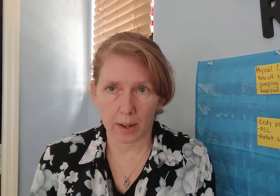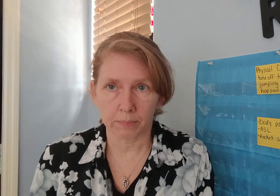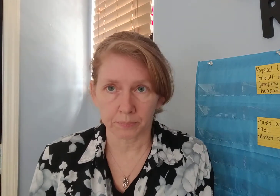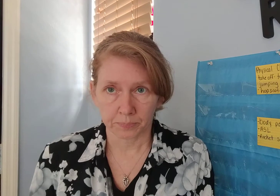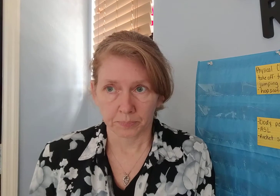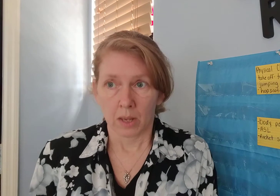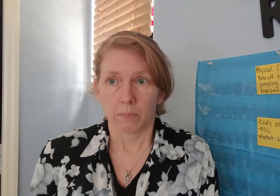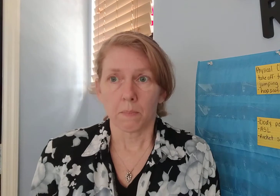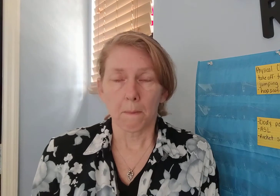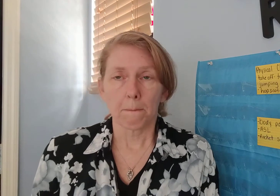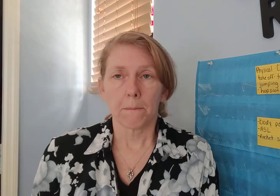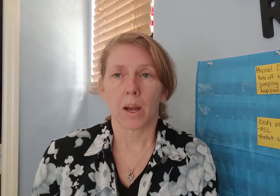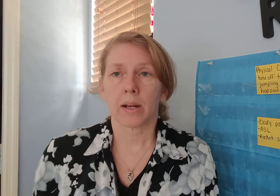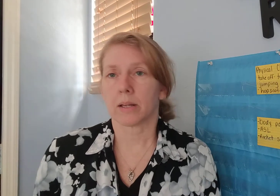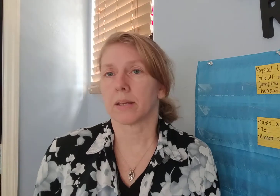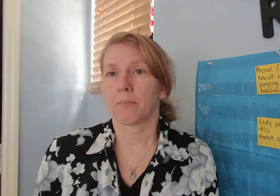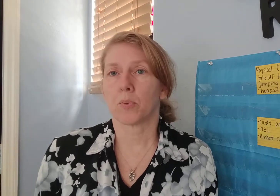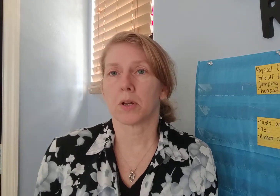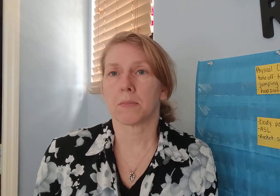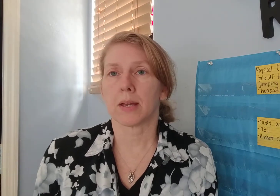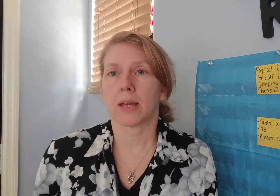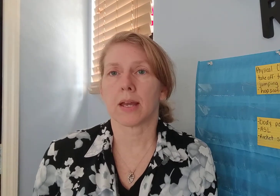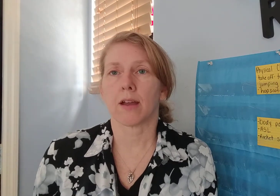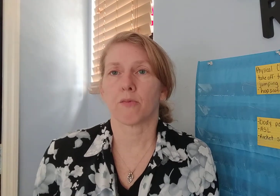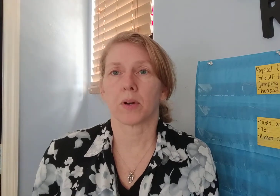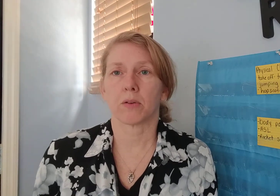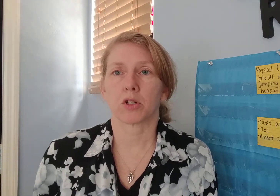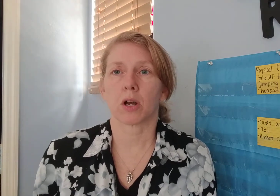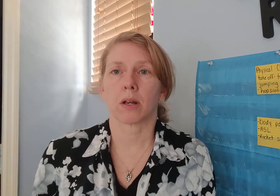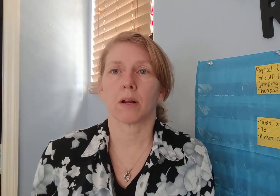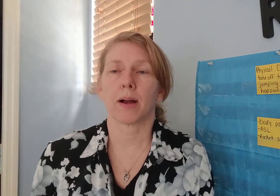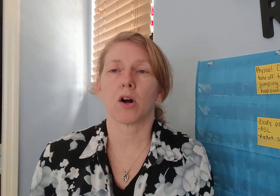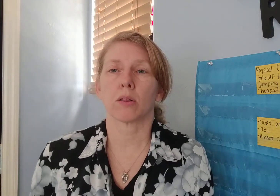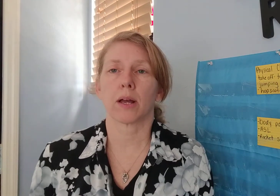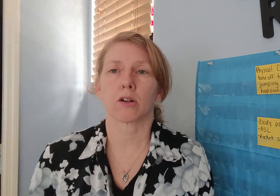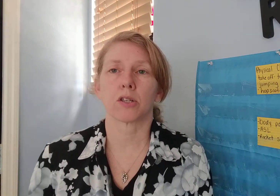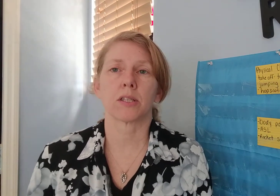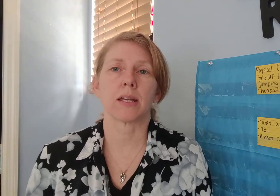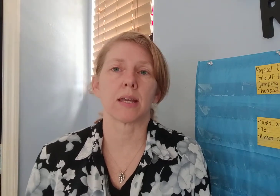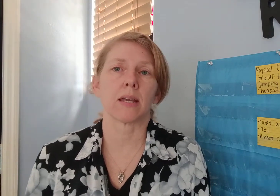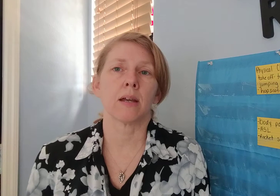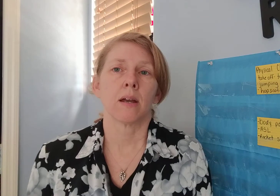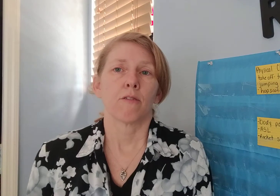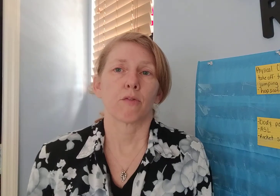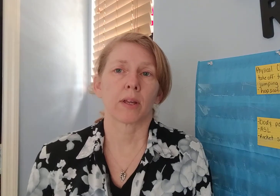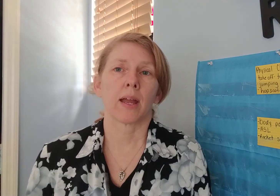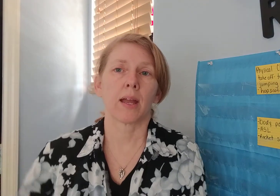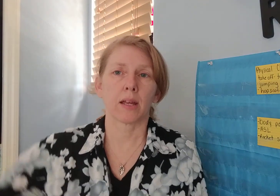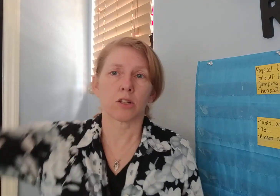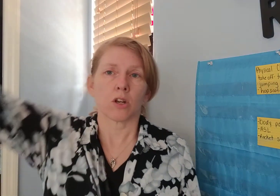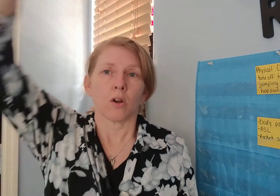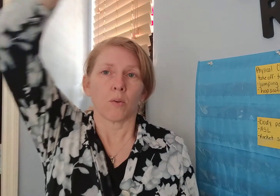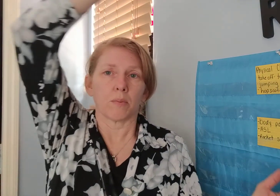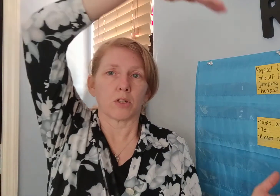well. An example would be if we were talking about letter C for cage, we would do